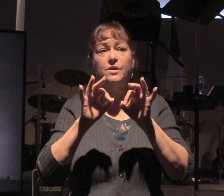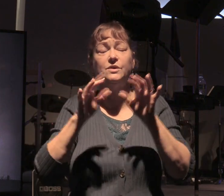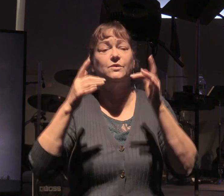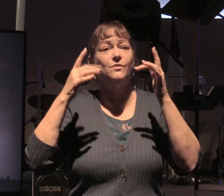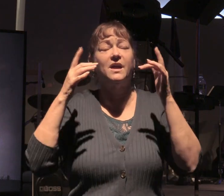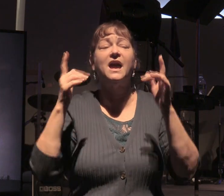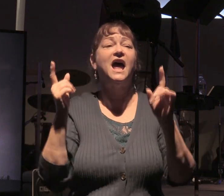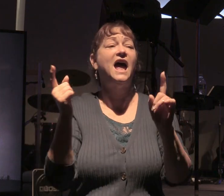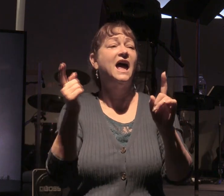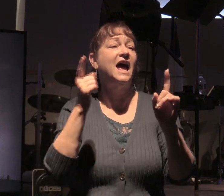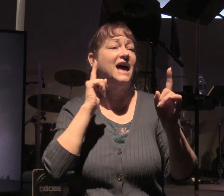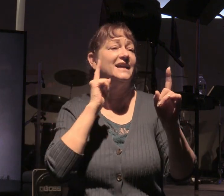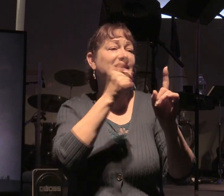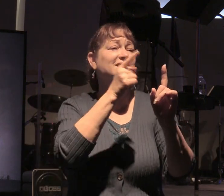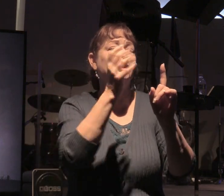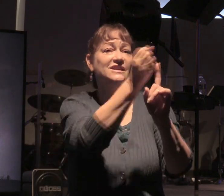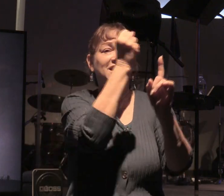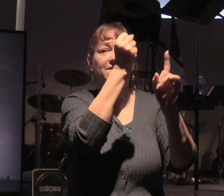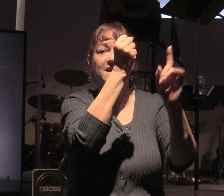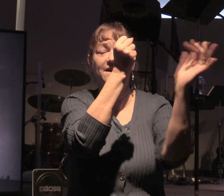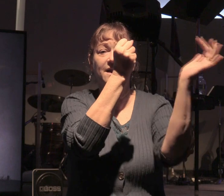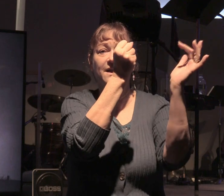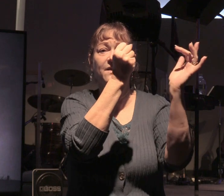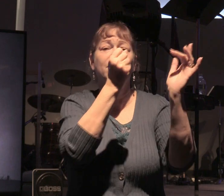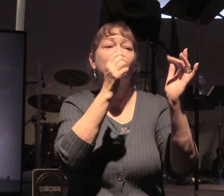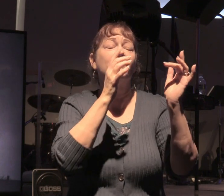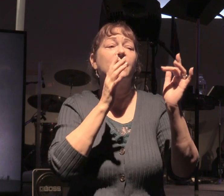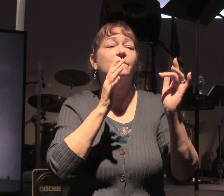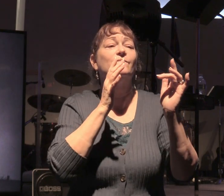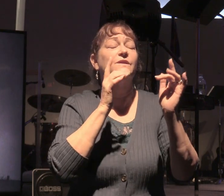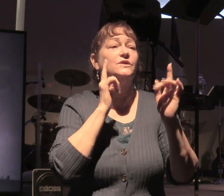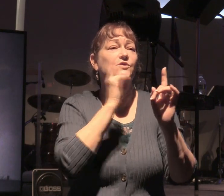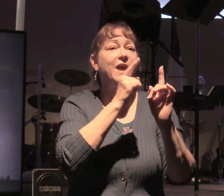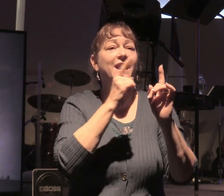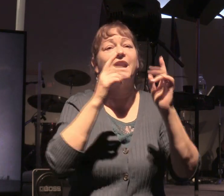achieving this strategy of victory.